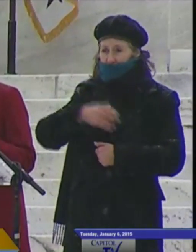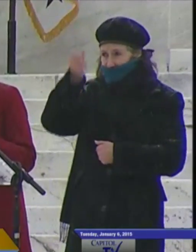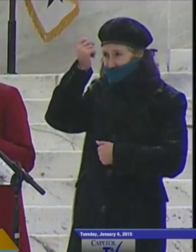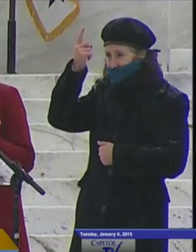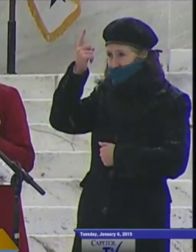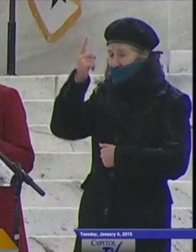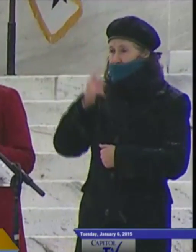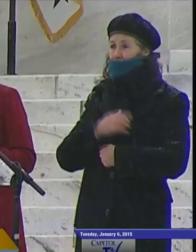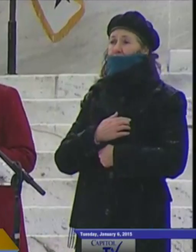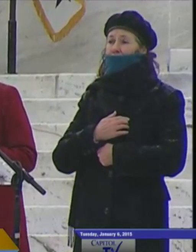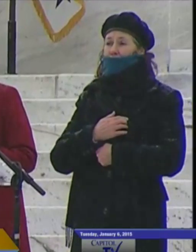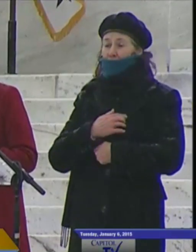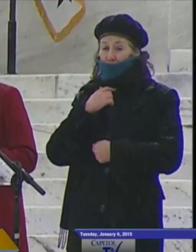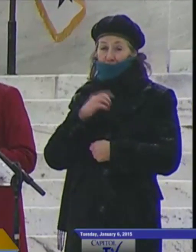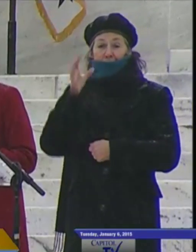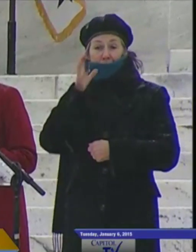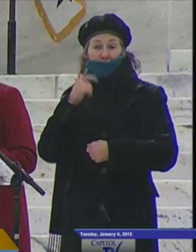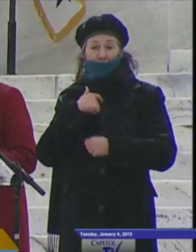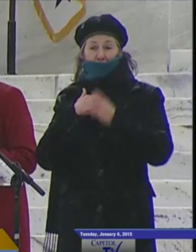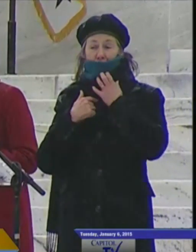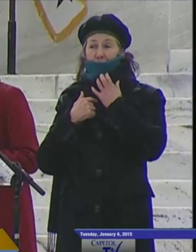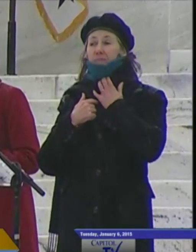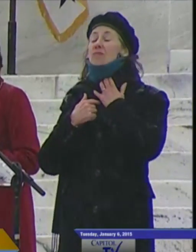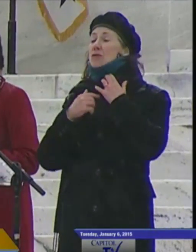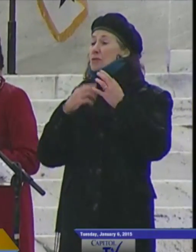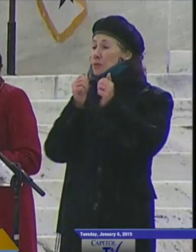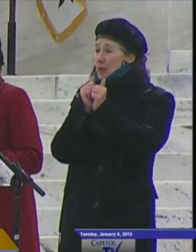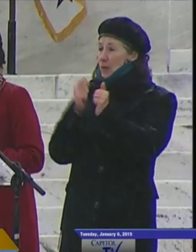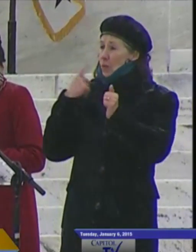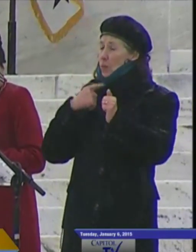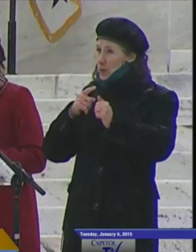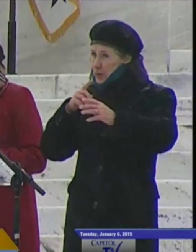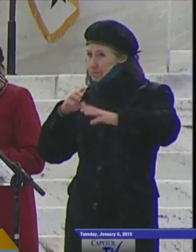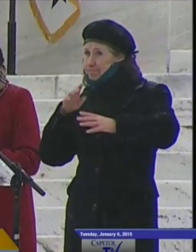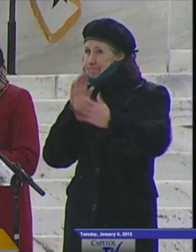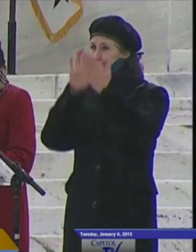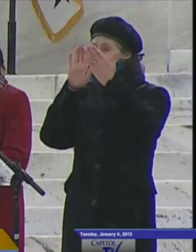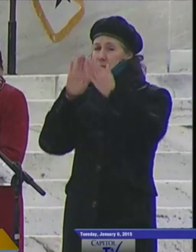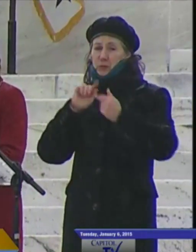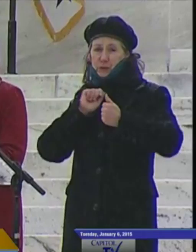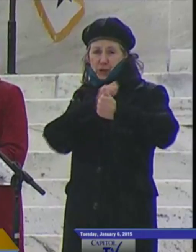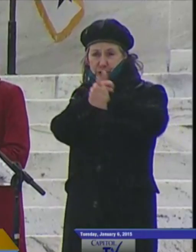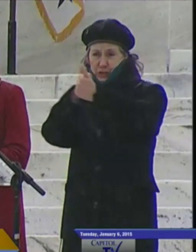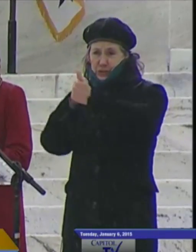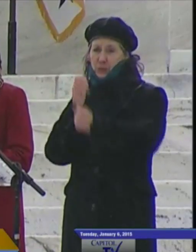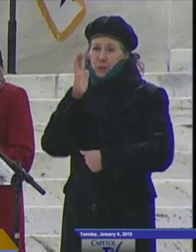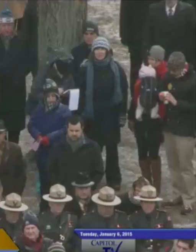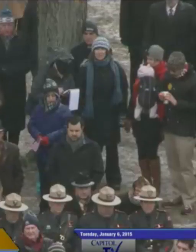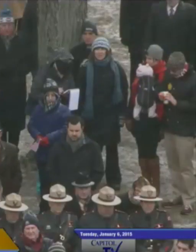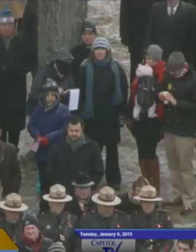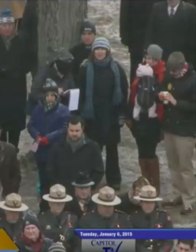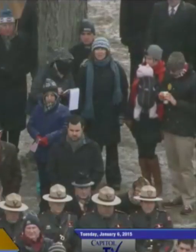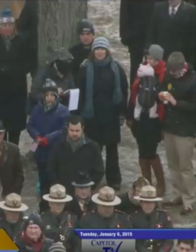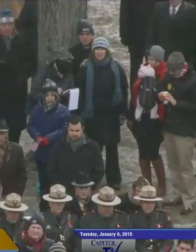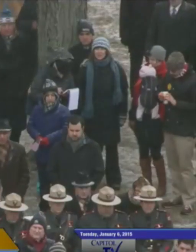this, Rhode Island. Together, we will meet those challenges. As I prepared